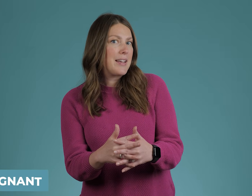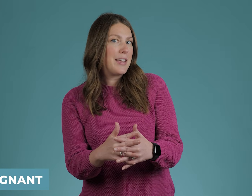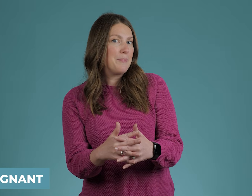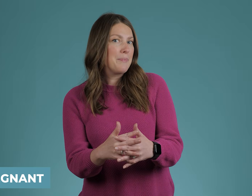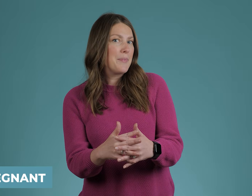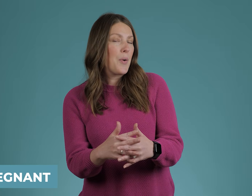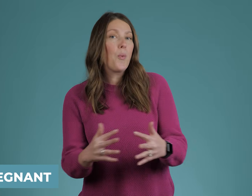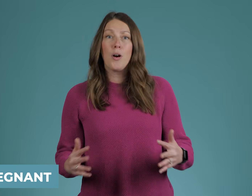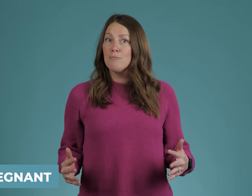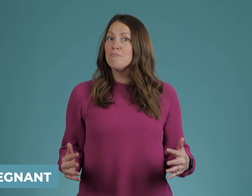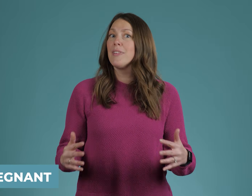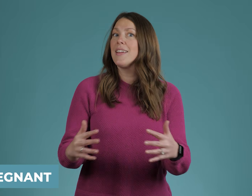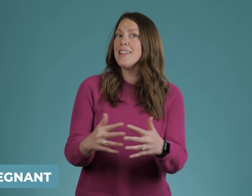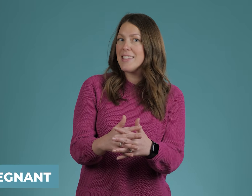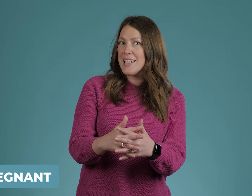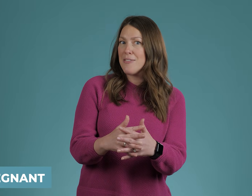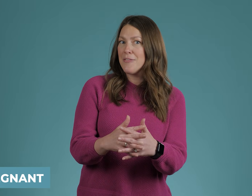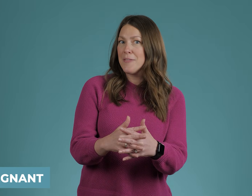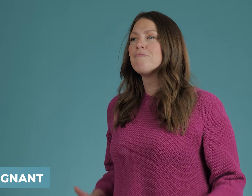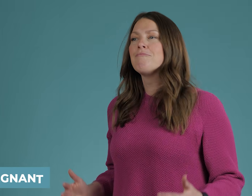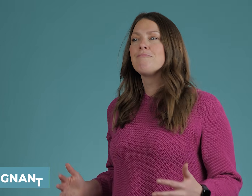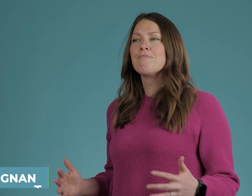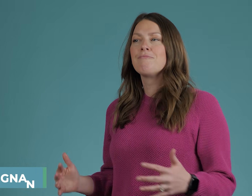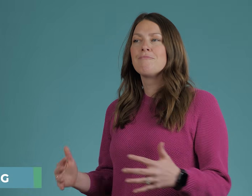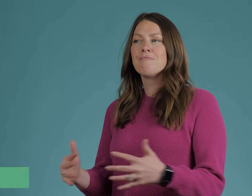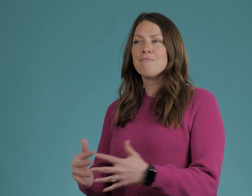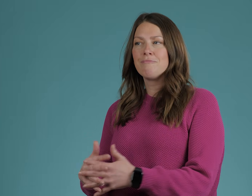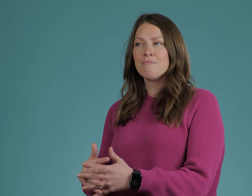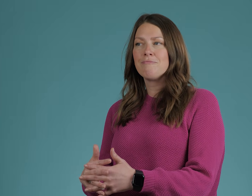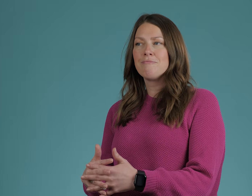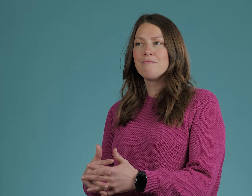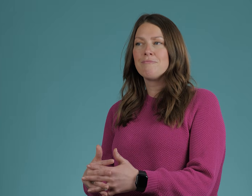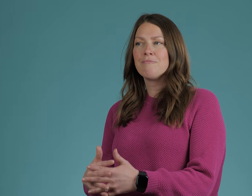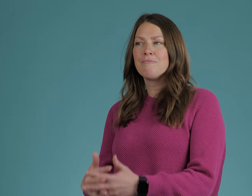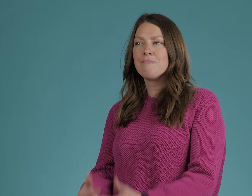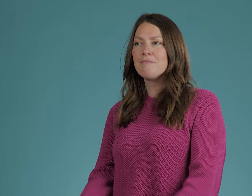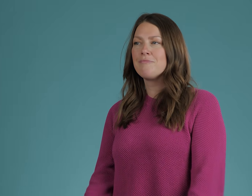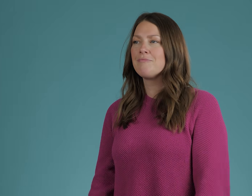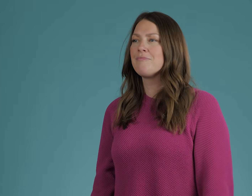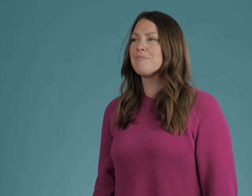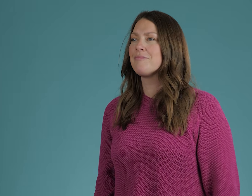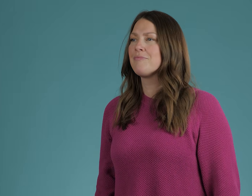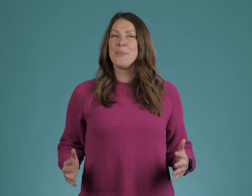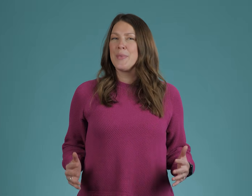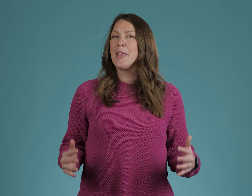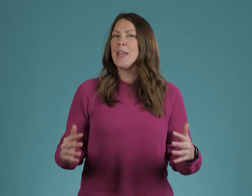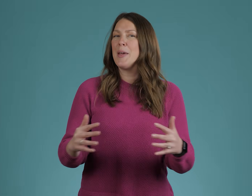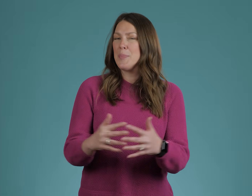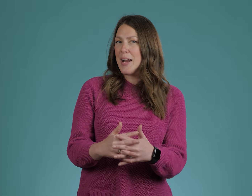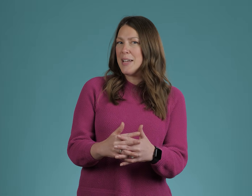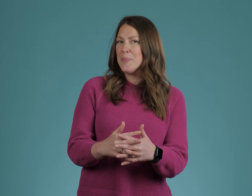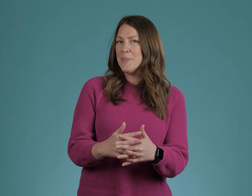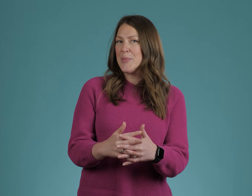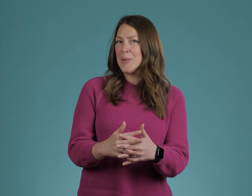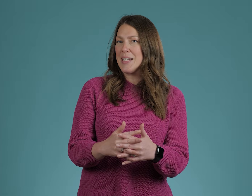pregnant or conceive. You're making the shape of the bump. Get pregnant or